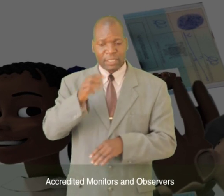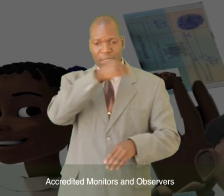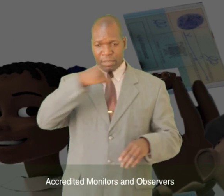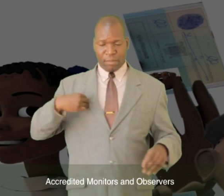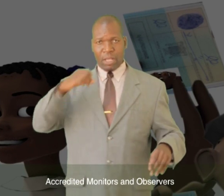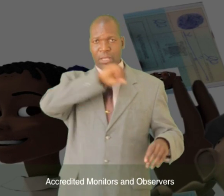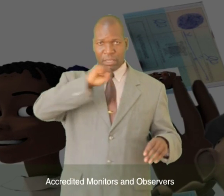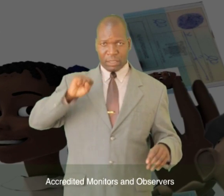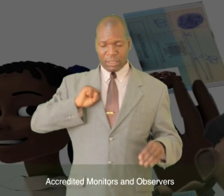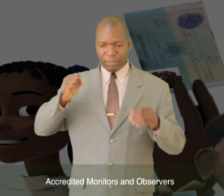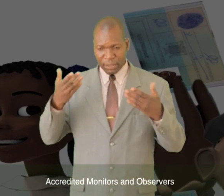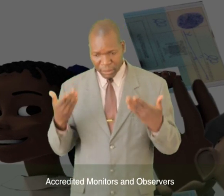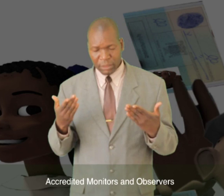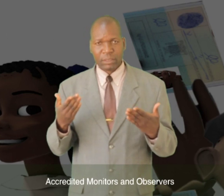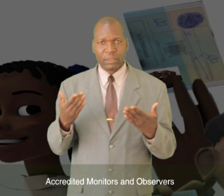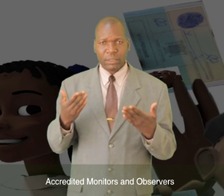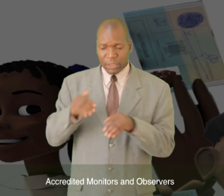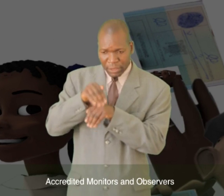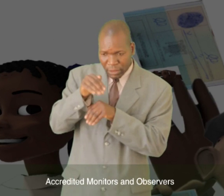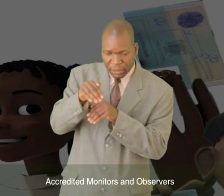accredited monitors and observers,